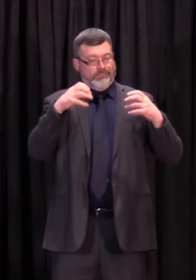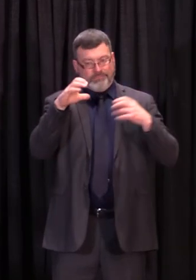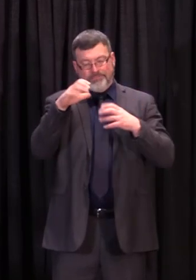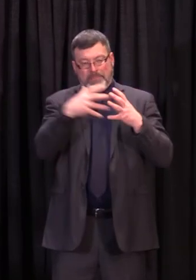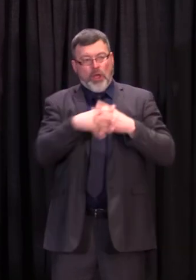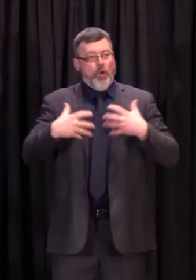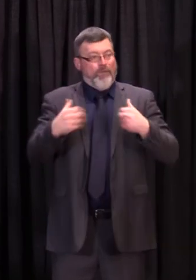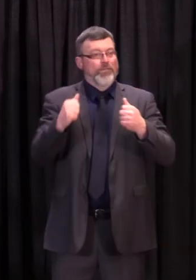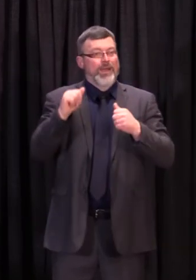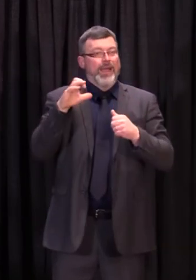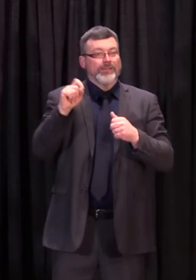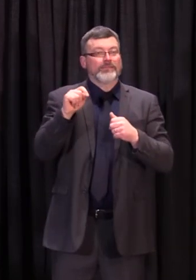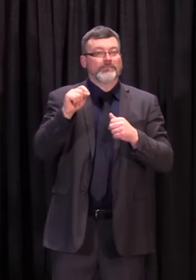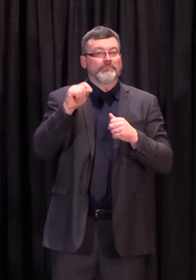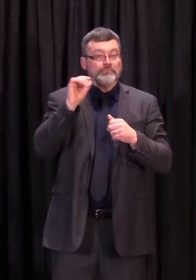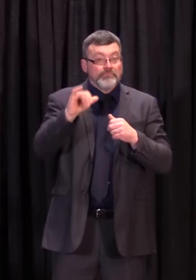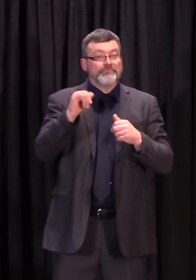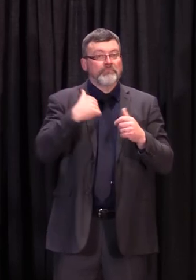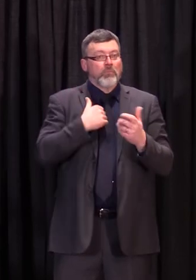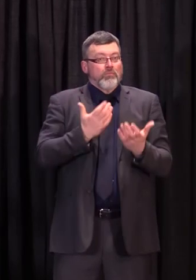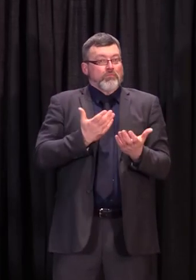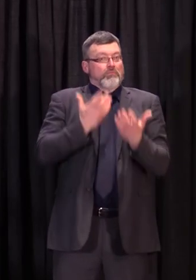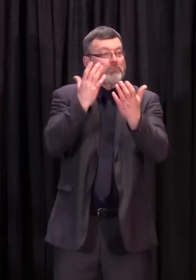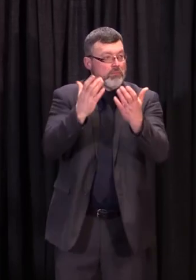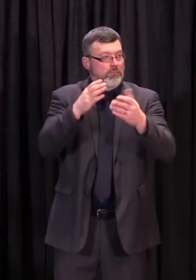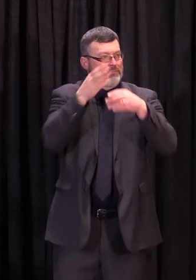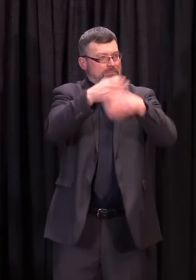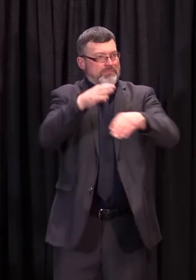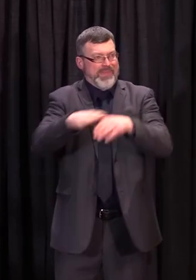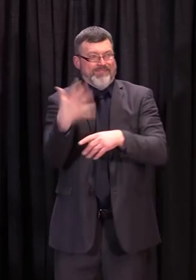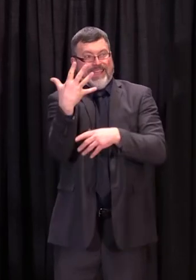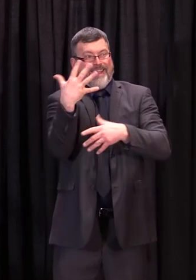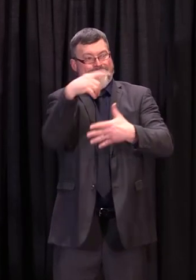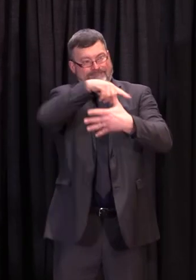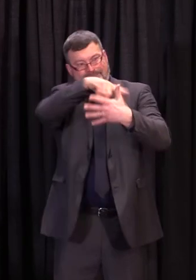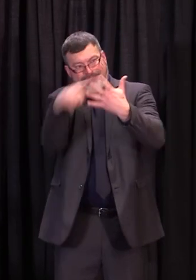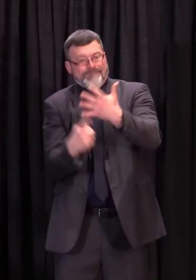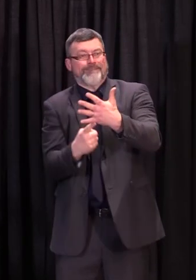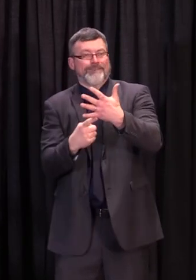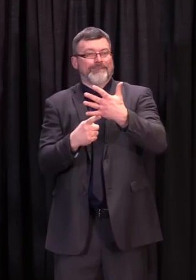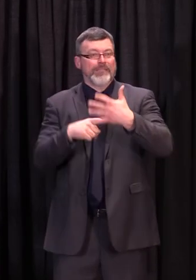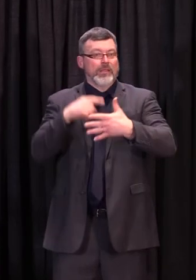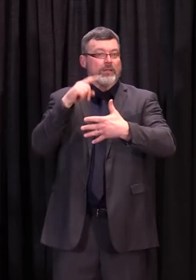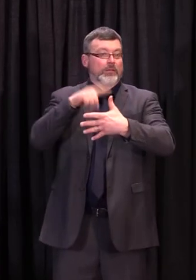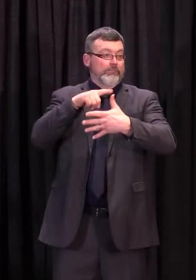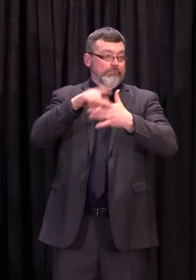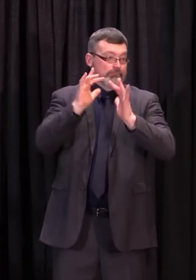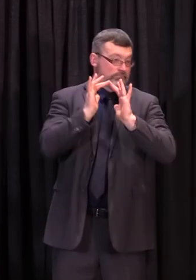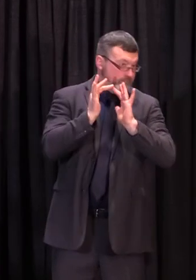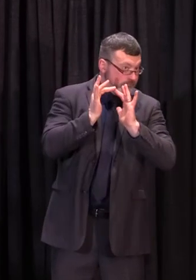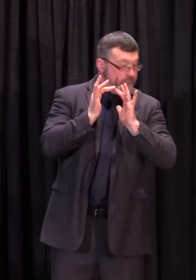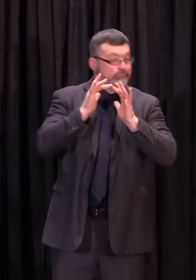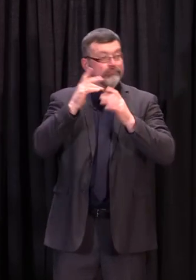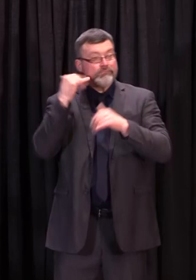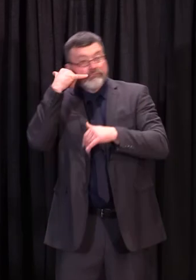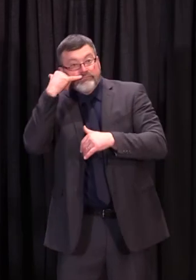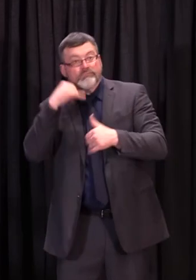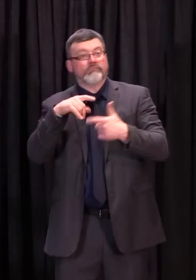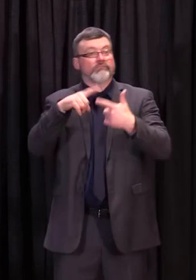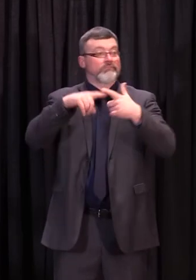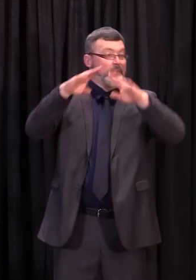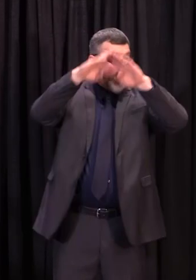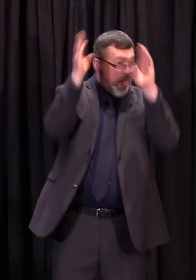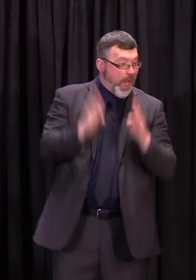into five major initiatives: broadband and cell service, housing, climate change